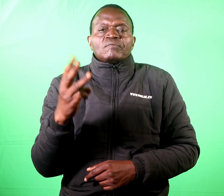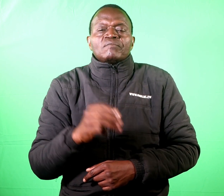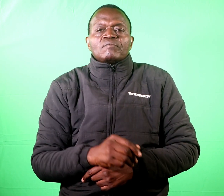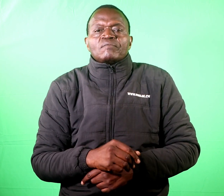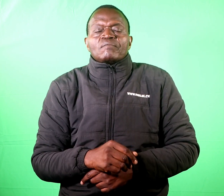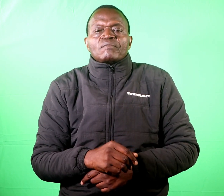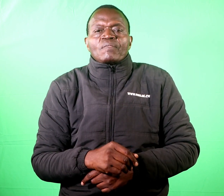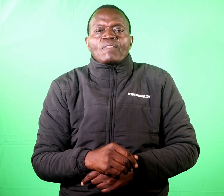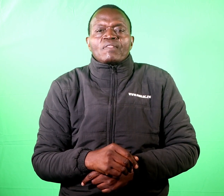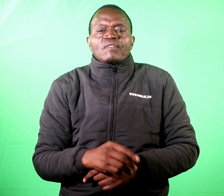Email